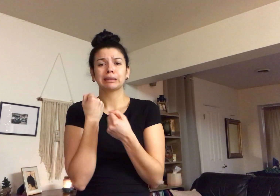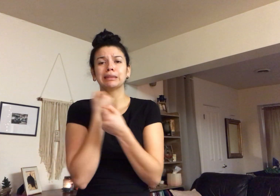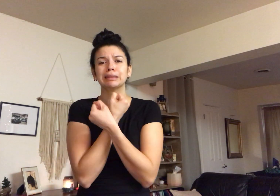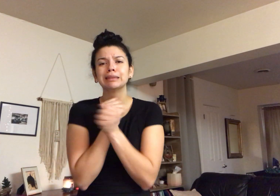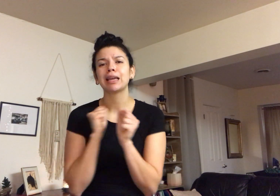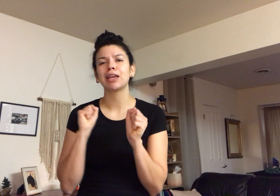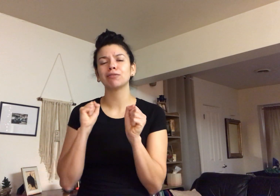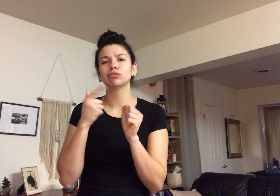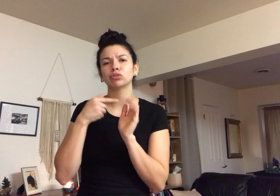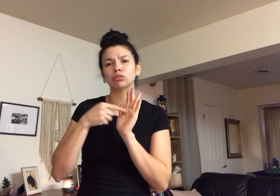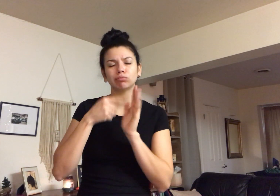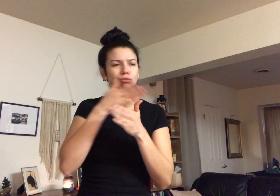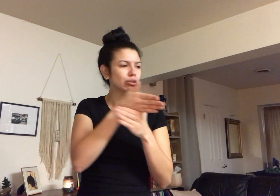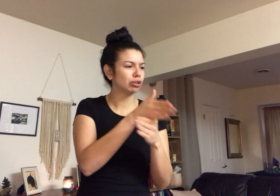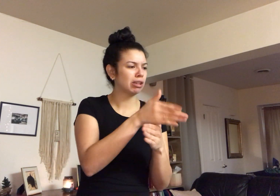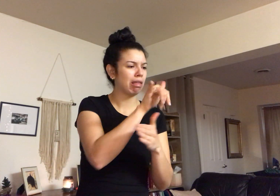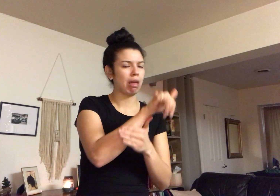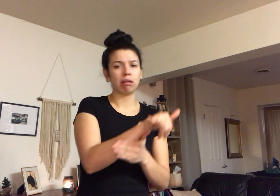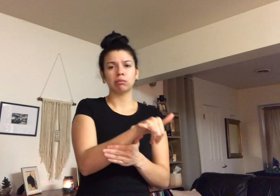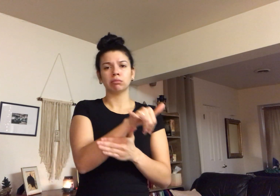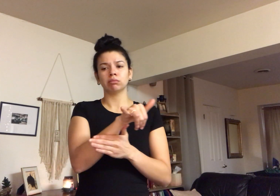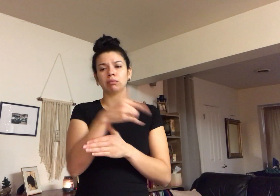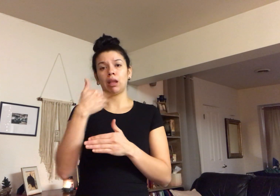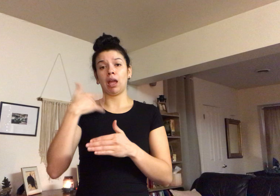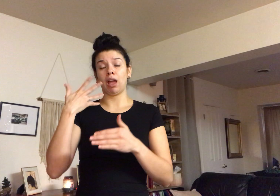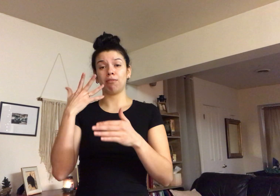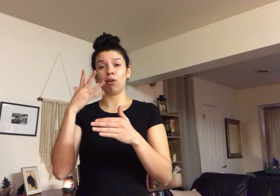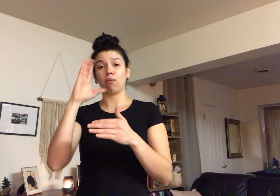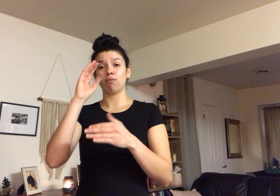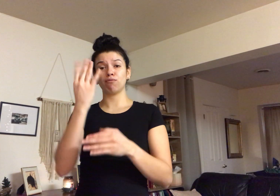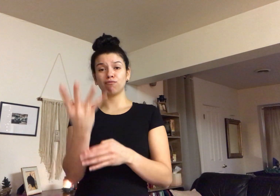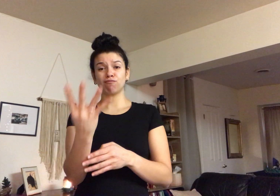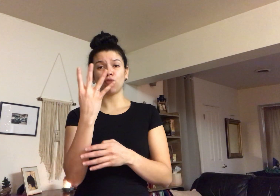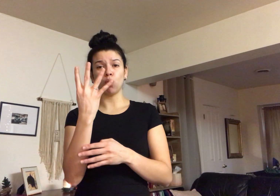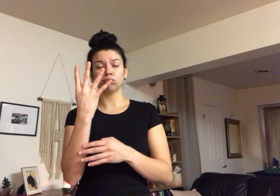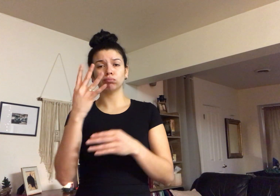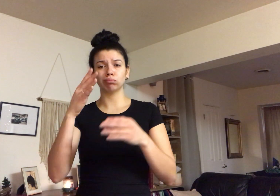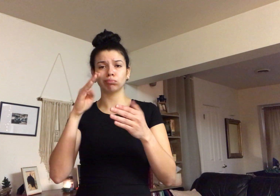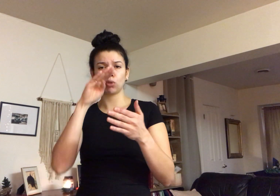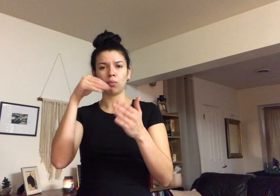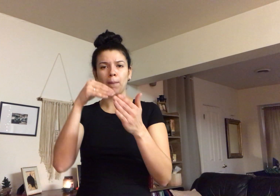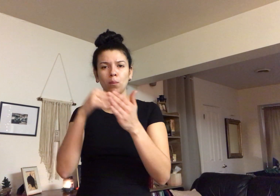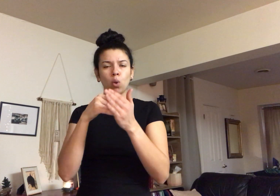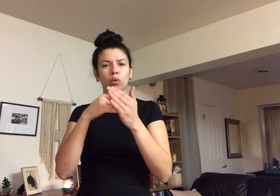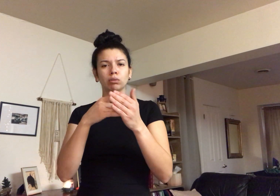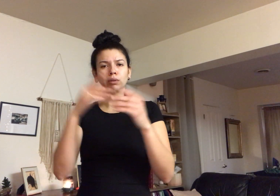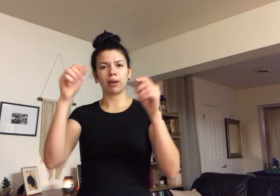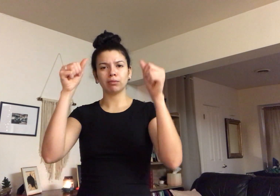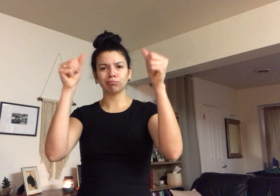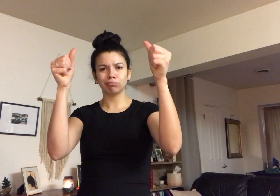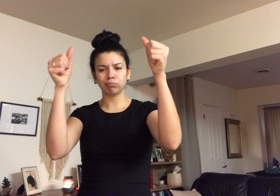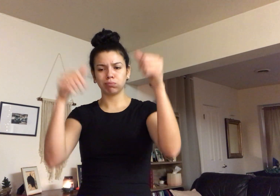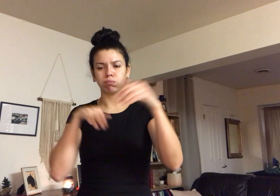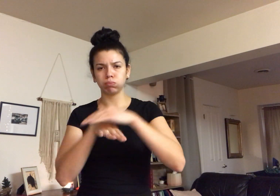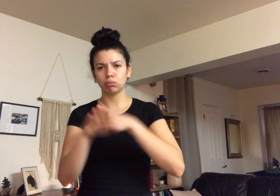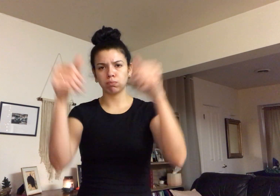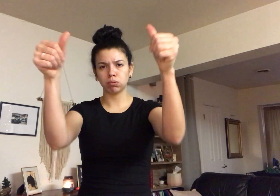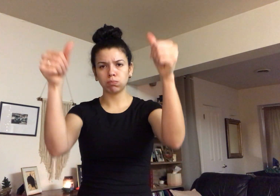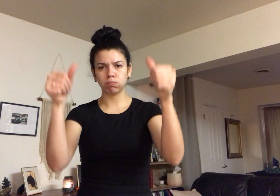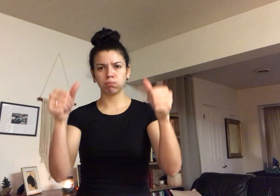silences, I have 4 core principles posted on the board that sits in the front of my class, which every student signs at the beginning of the year.